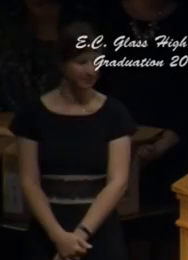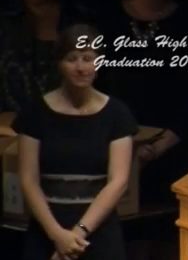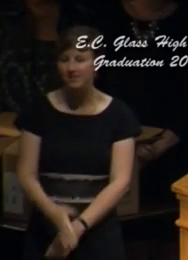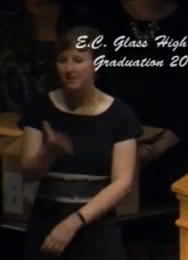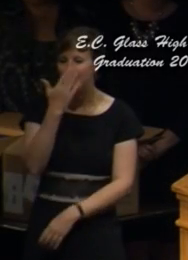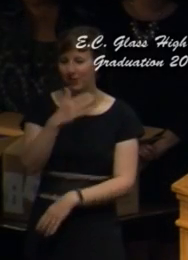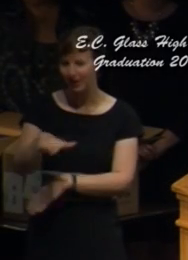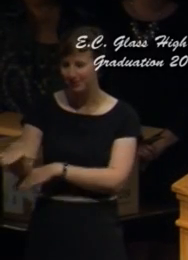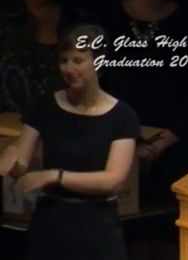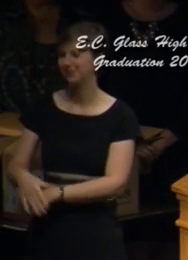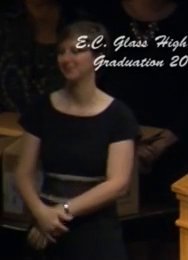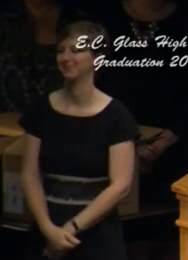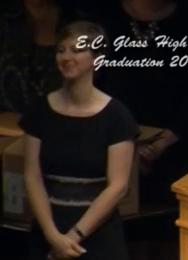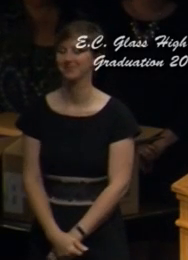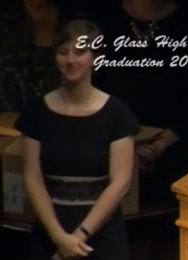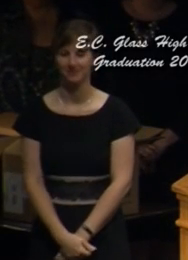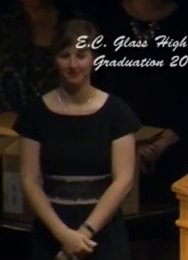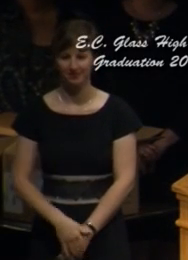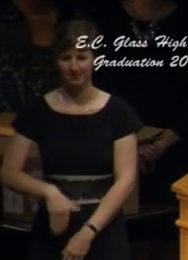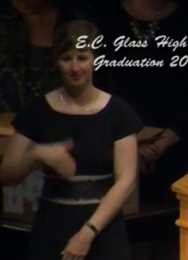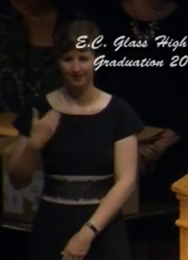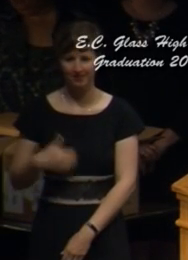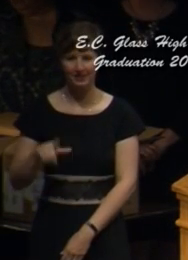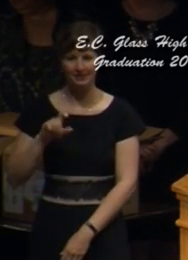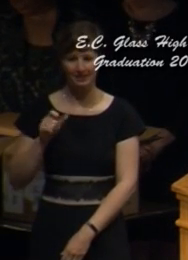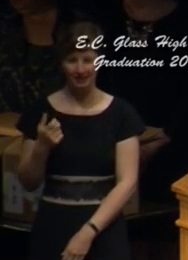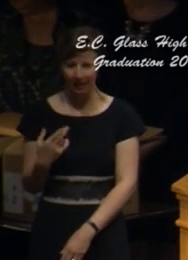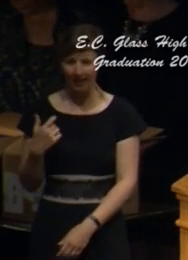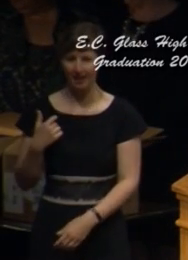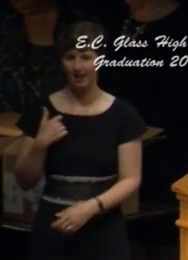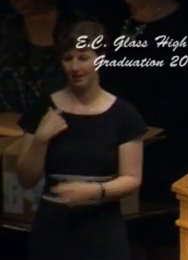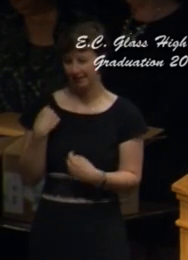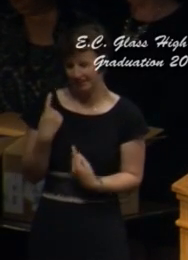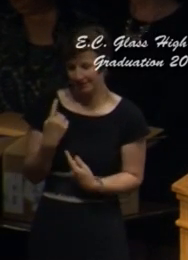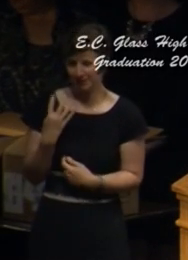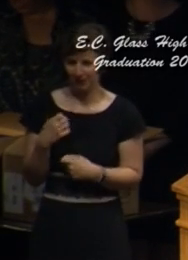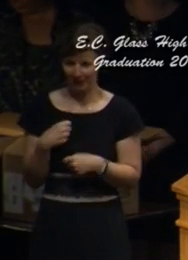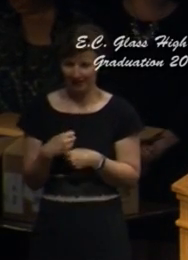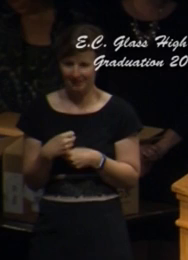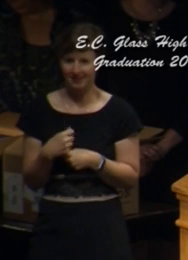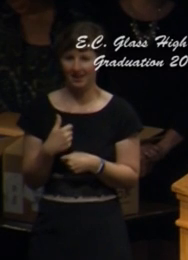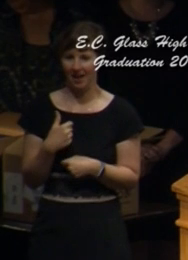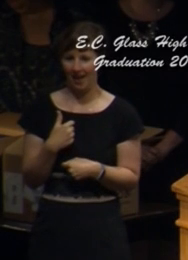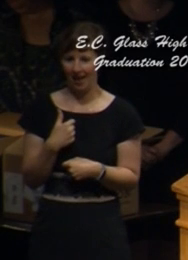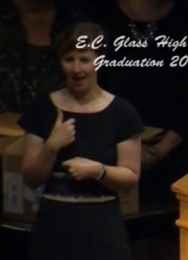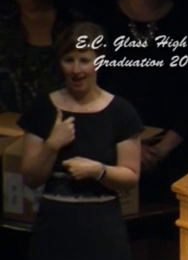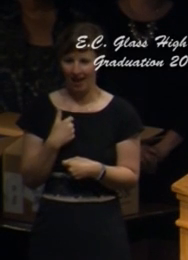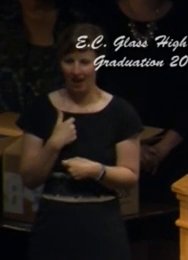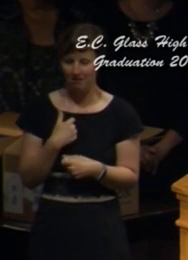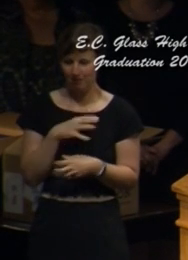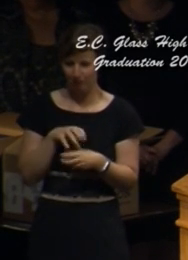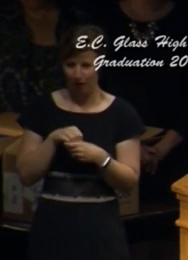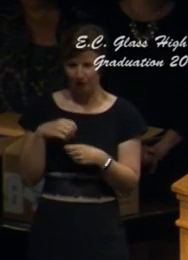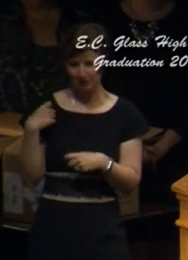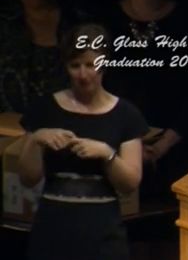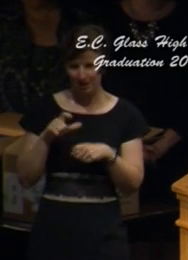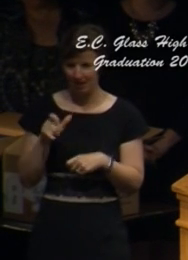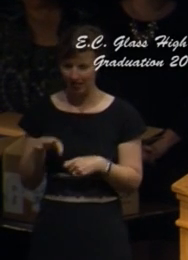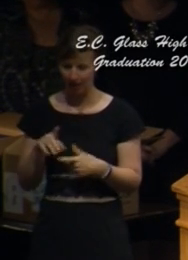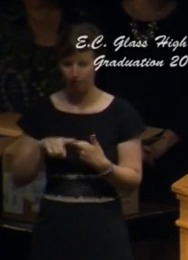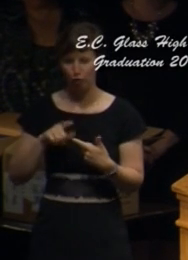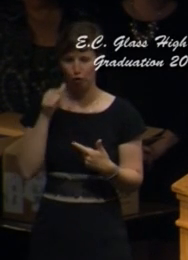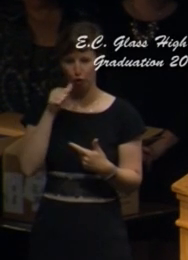Good afternoon. My name is Elena Stem, and over the past 4 years, I've been a part of Spanish Club, Girls in